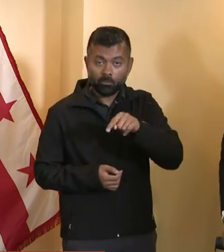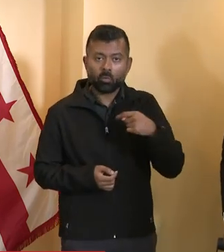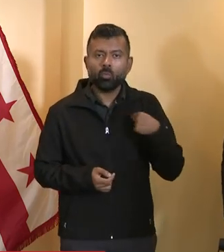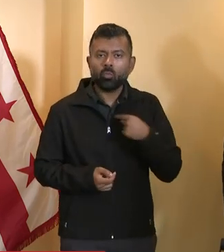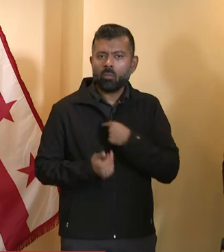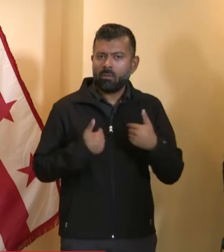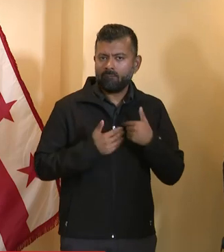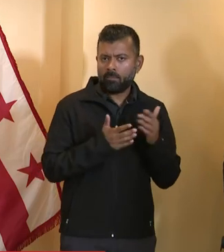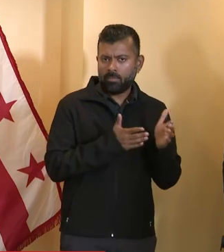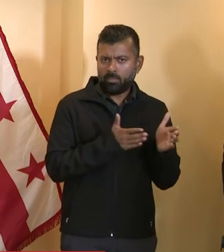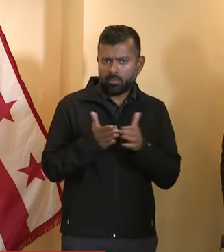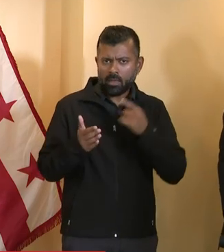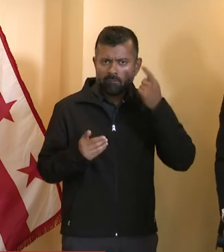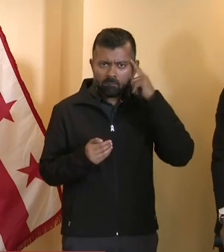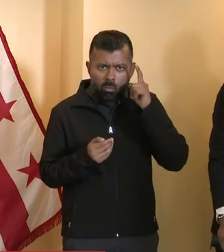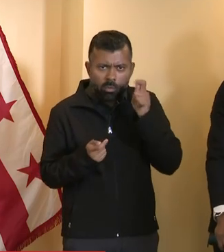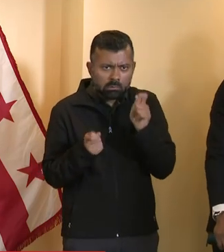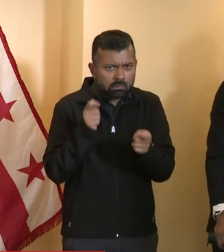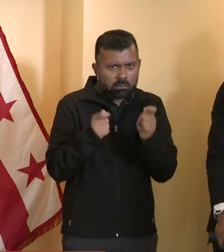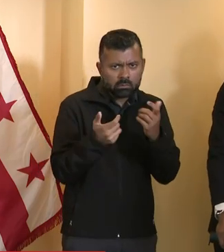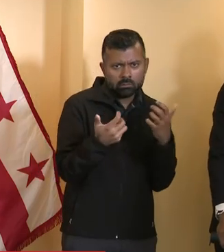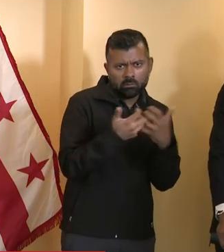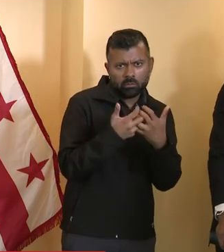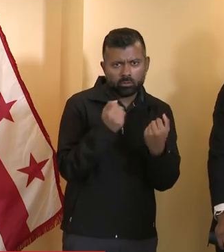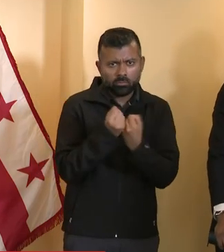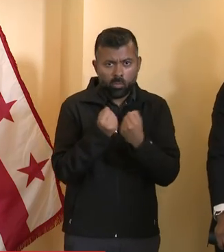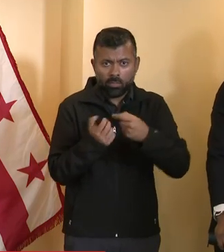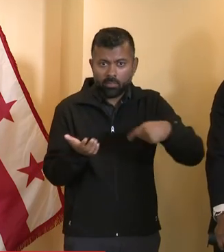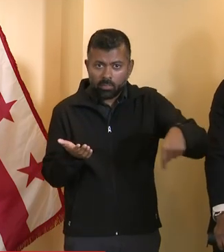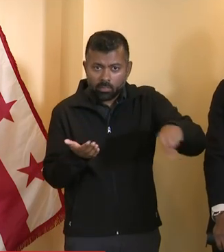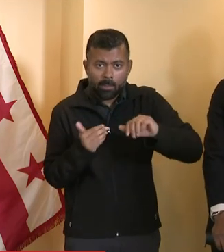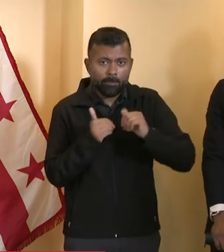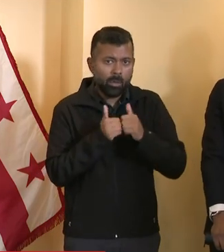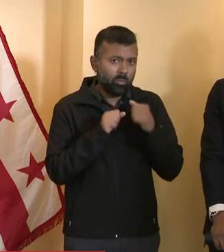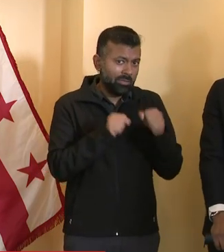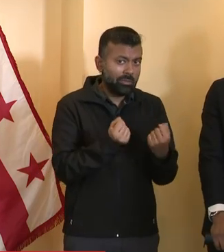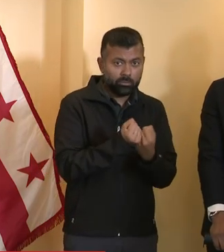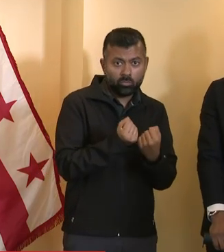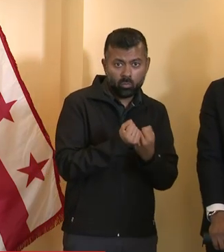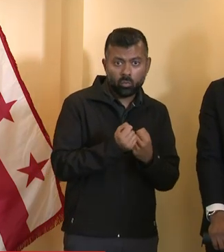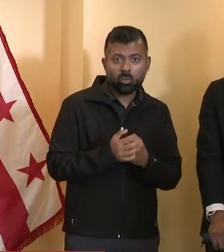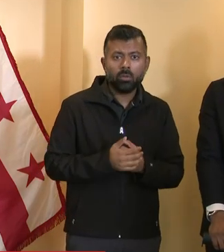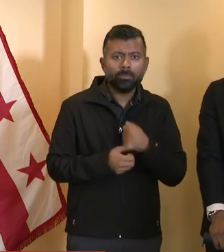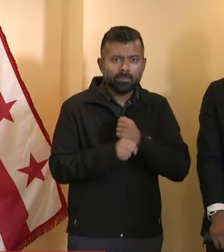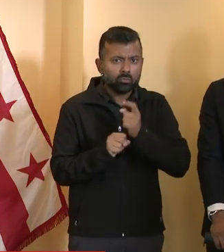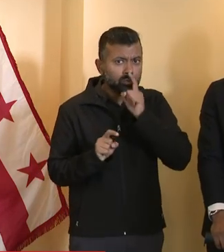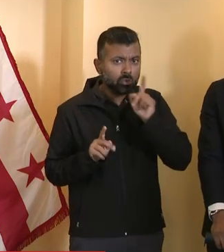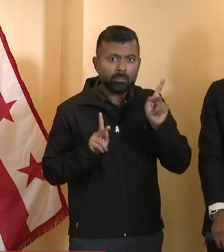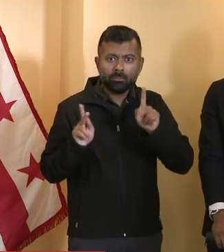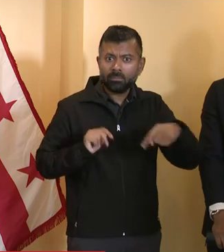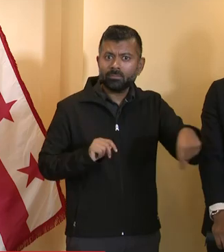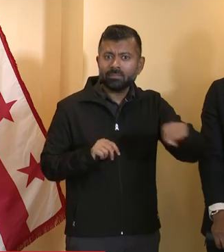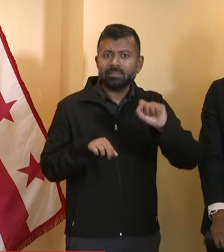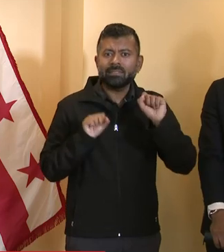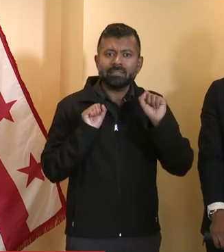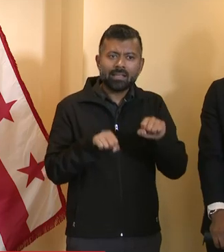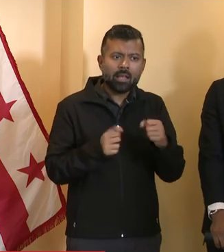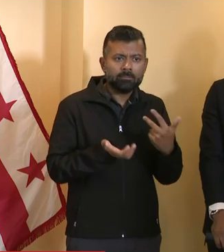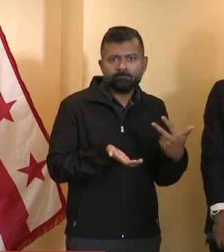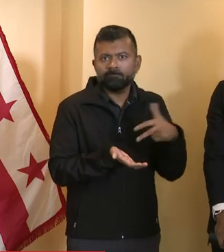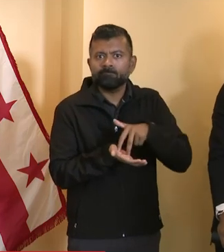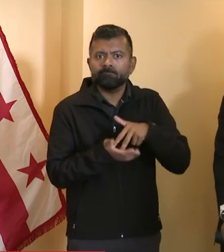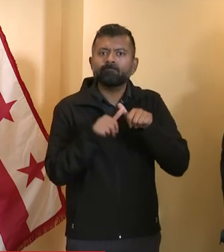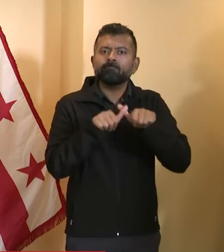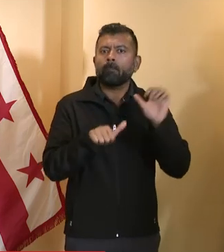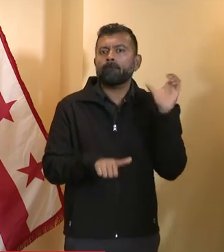plans around that and how we can talk to our community about that so people can get on their feet as fast as